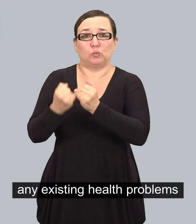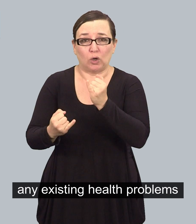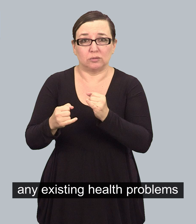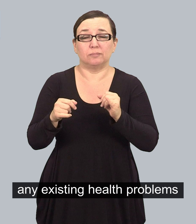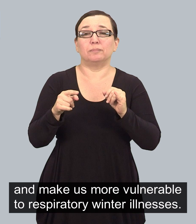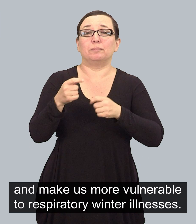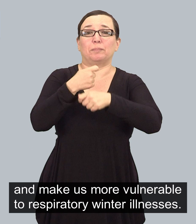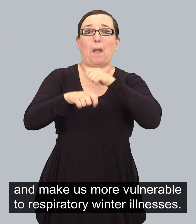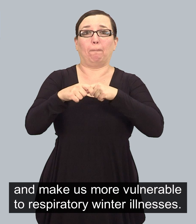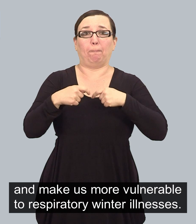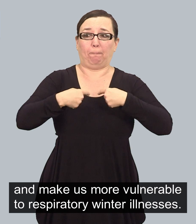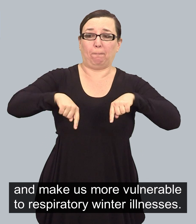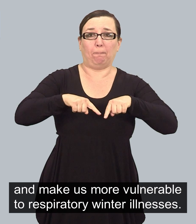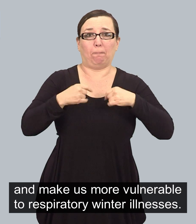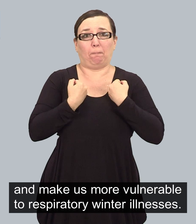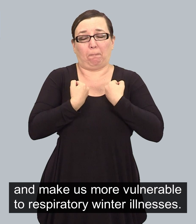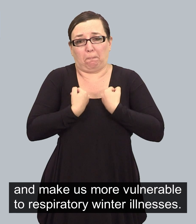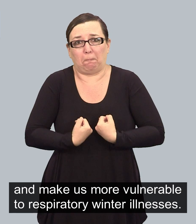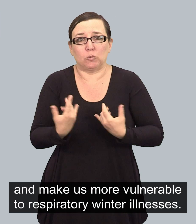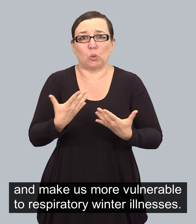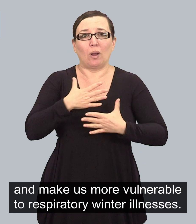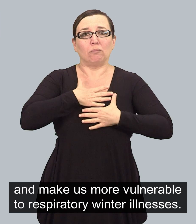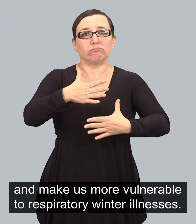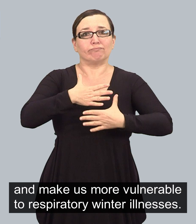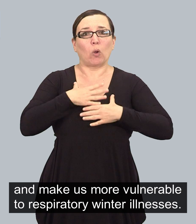and make us more vulnerable to respiratory winter illnesses.